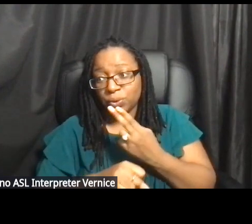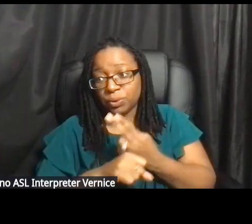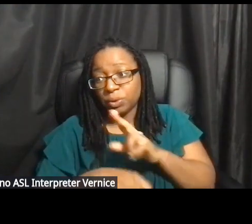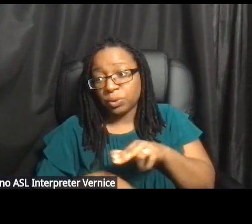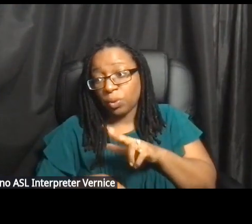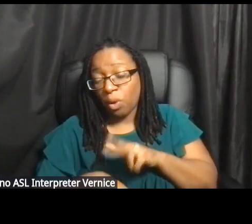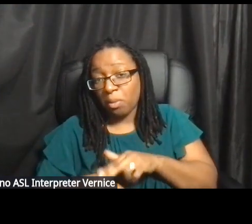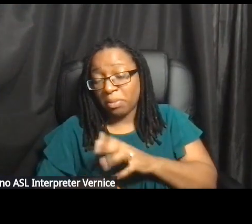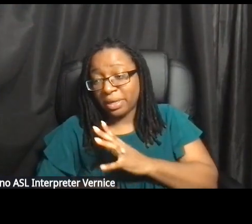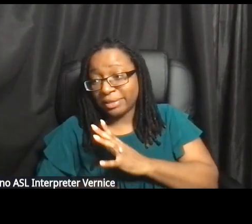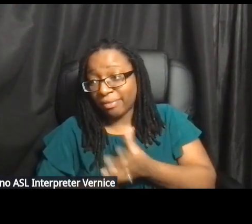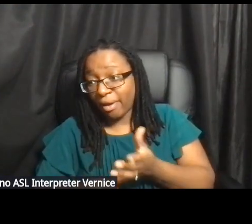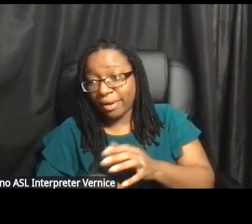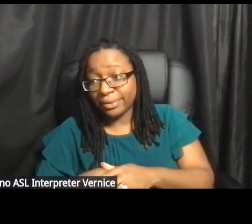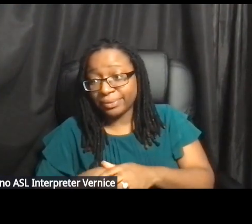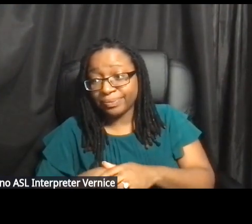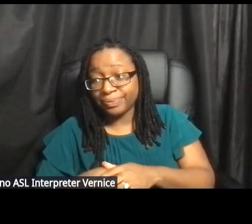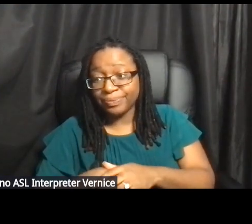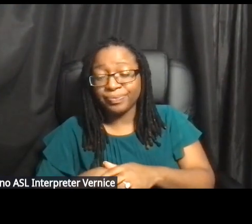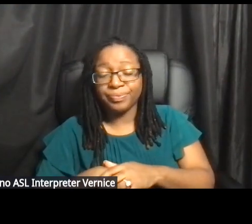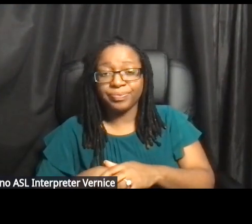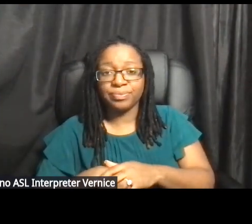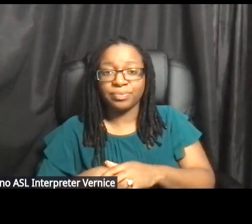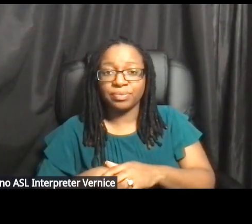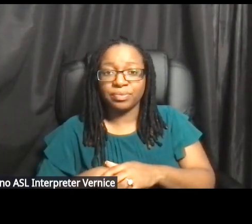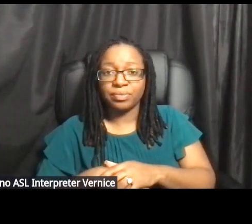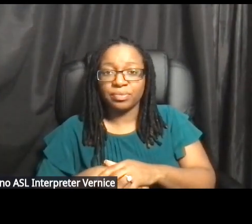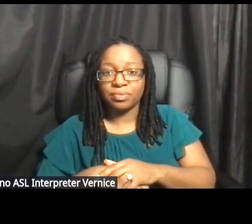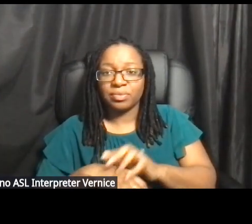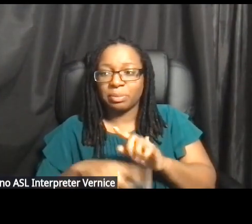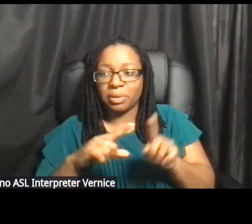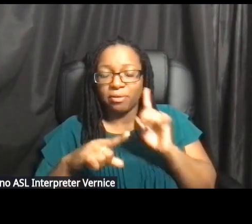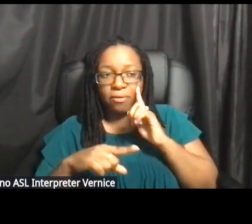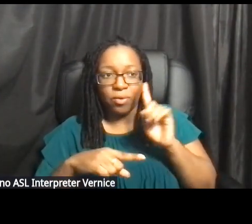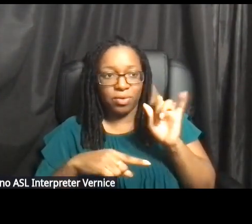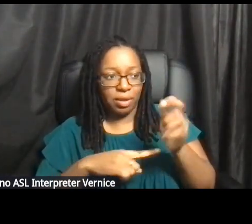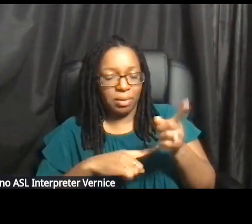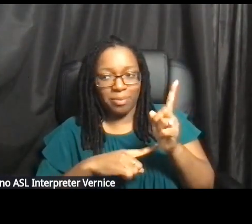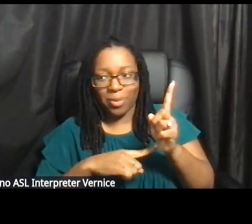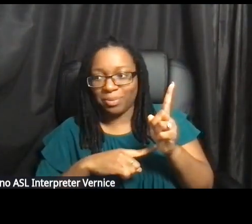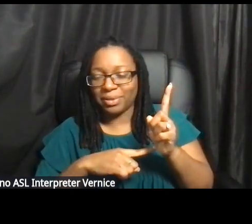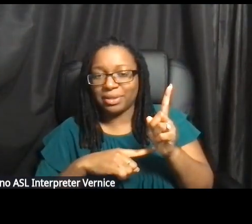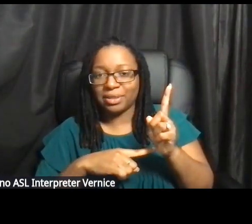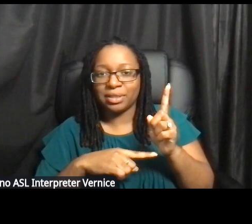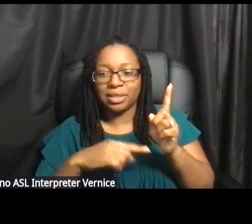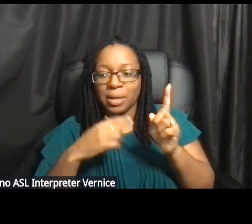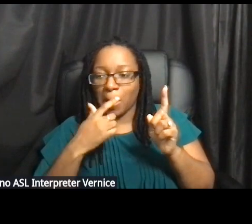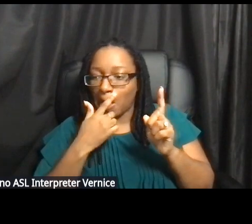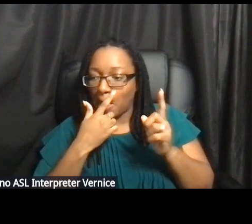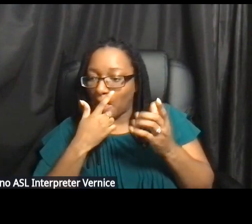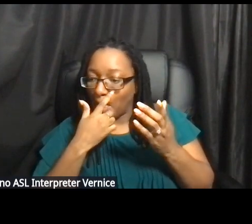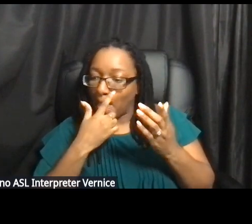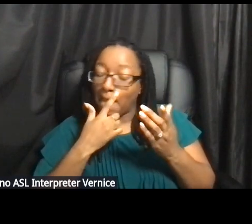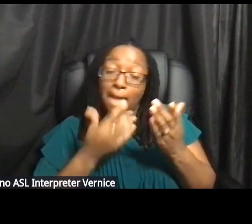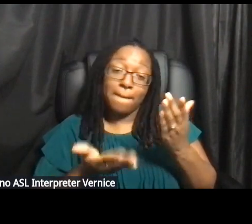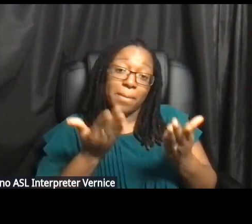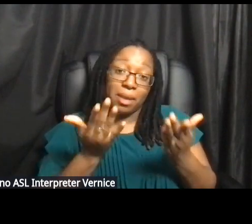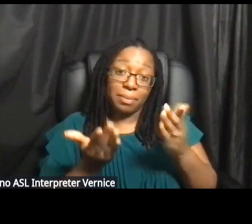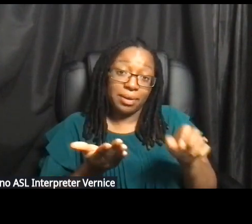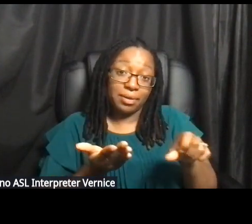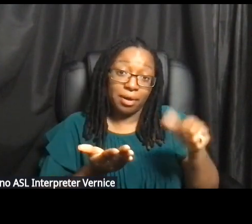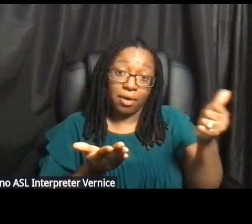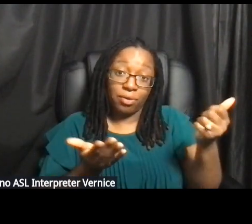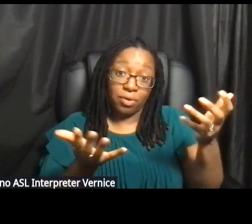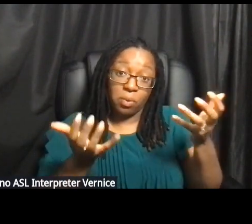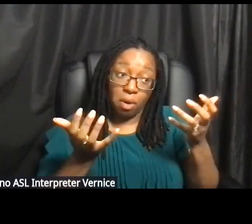use cases, it's fine. But just in those instances where maybe you want something else, the